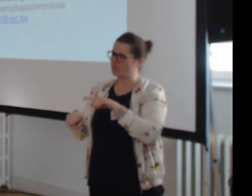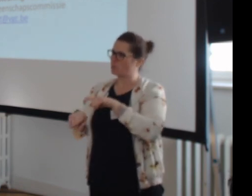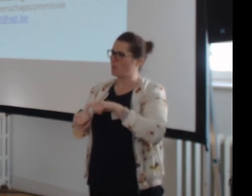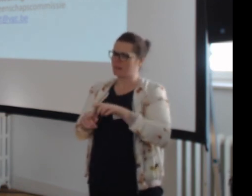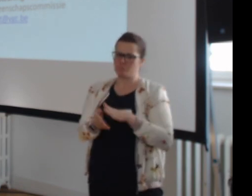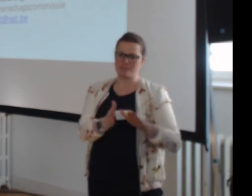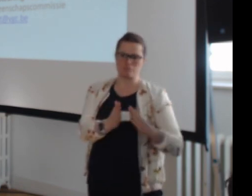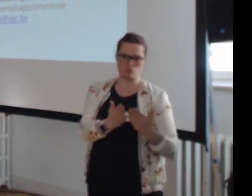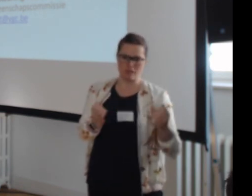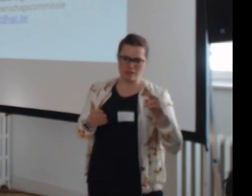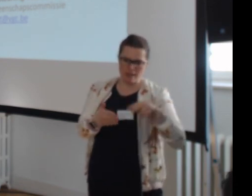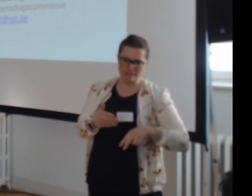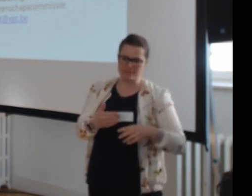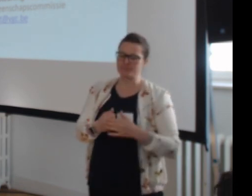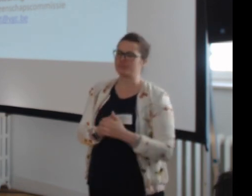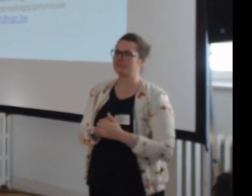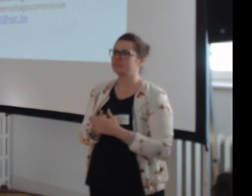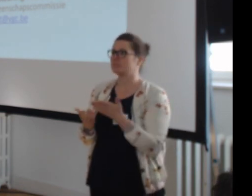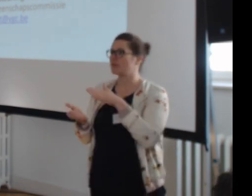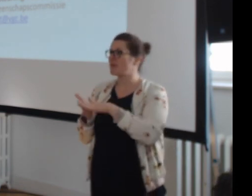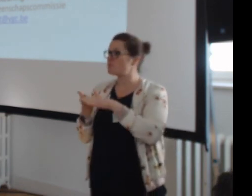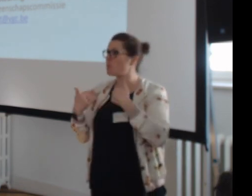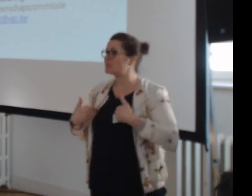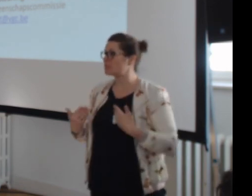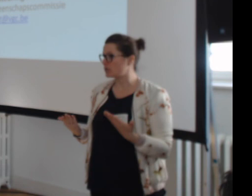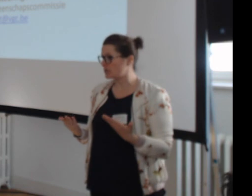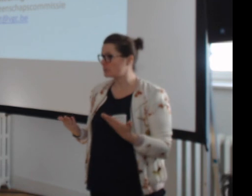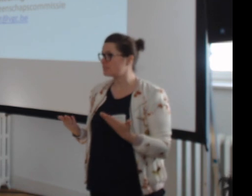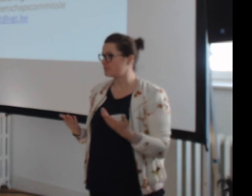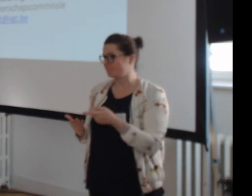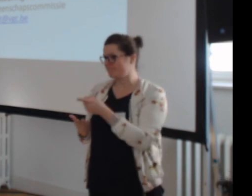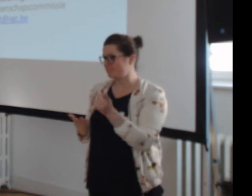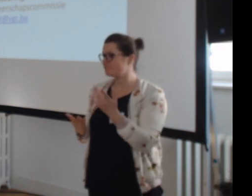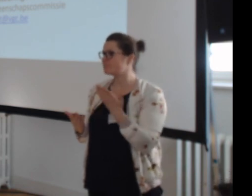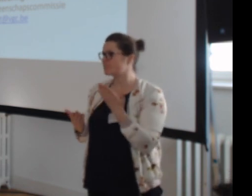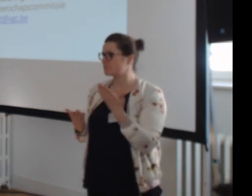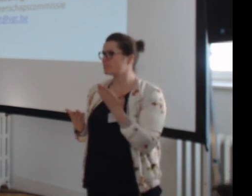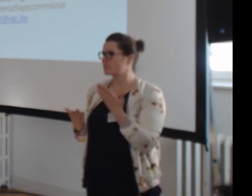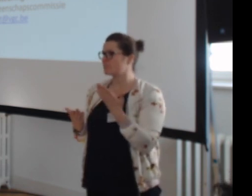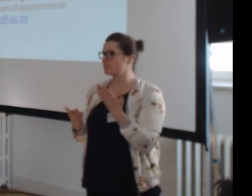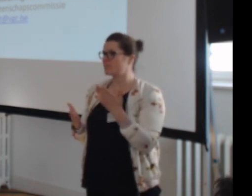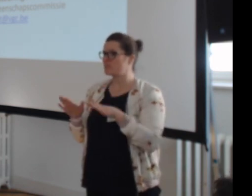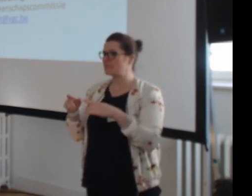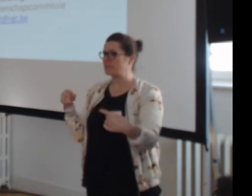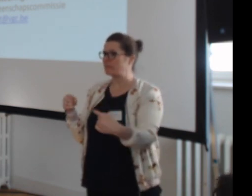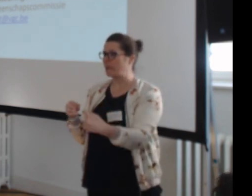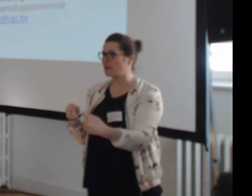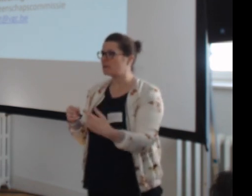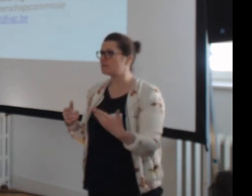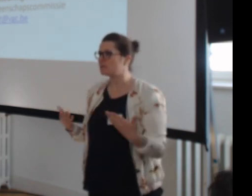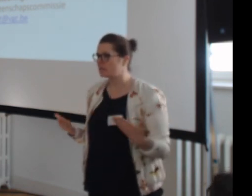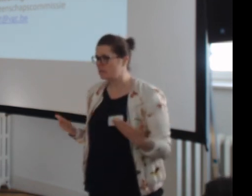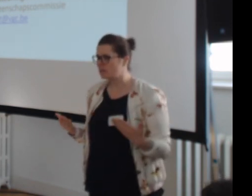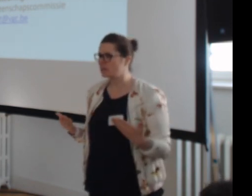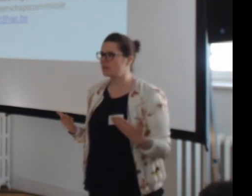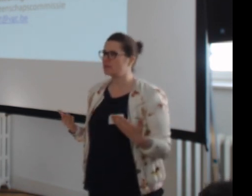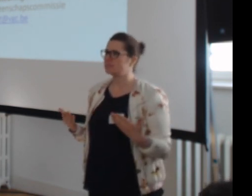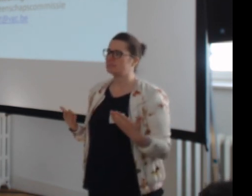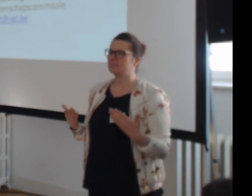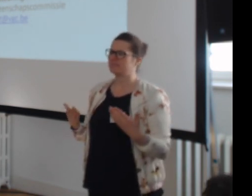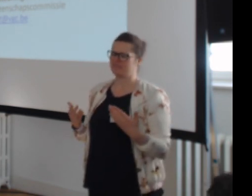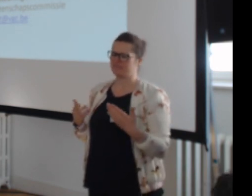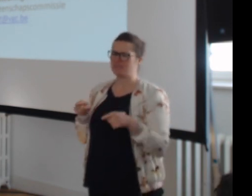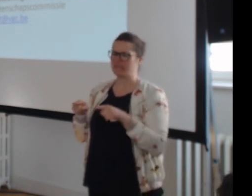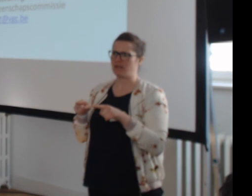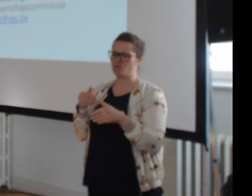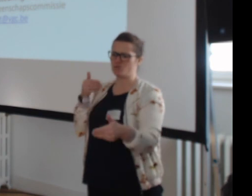time. And what about the publishers? That the publishers are or should be against it? I think that's a short-term